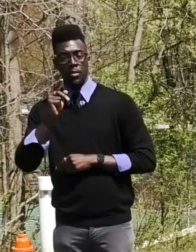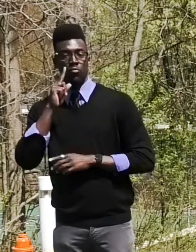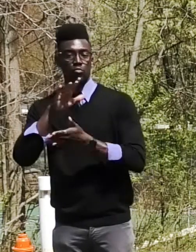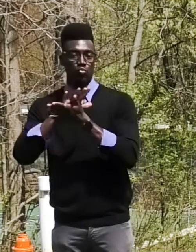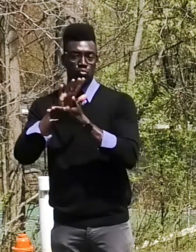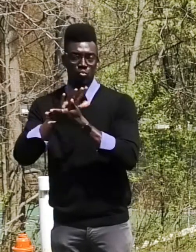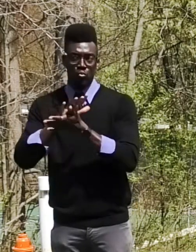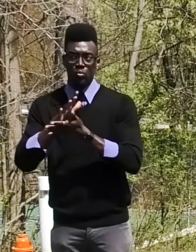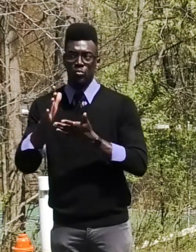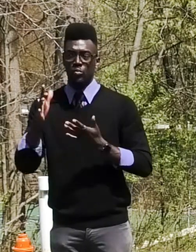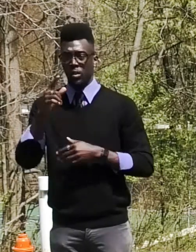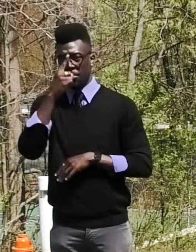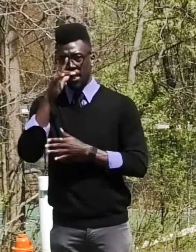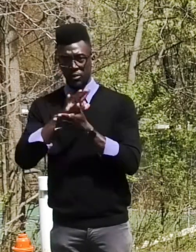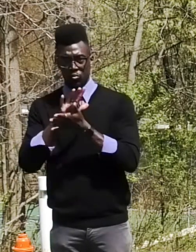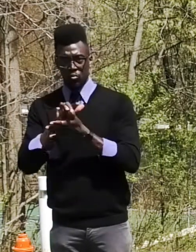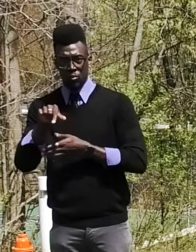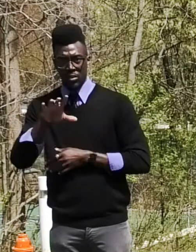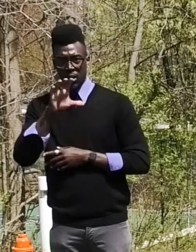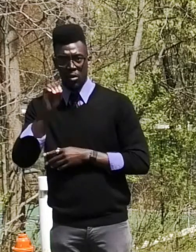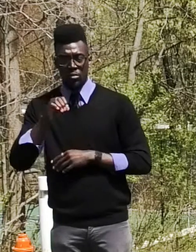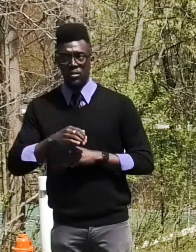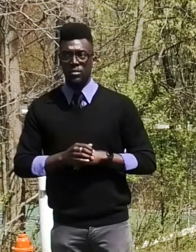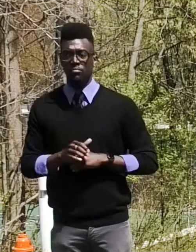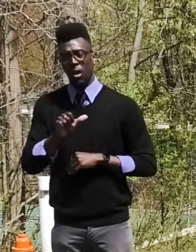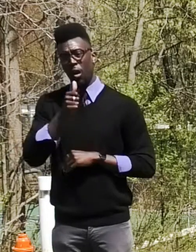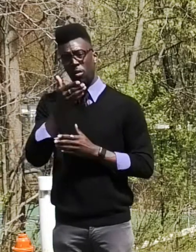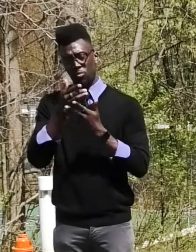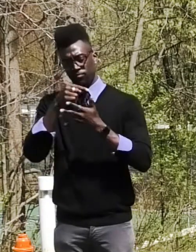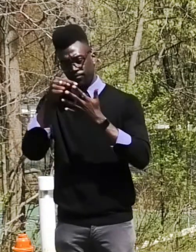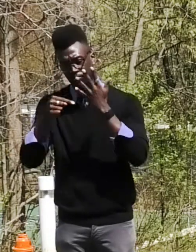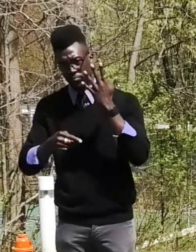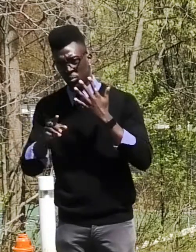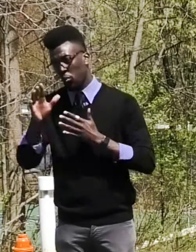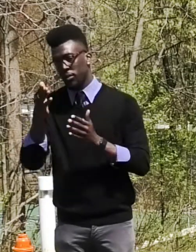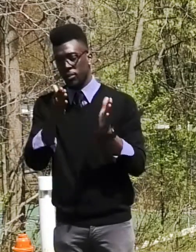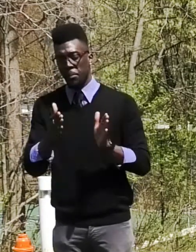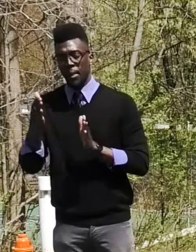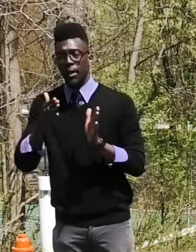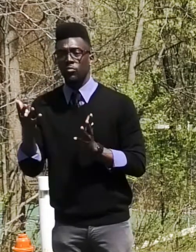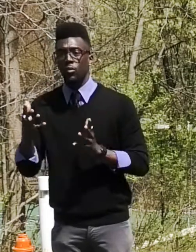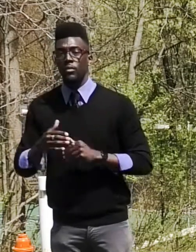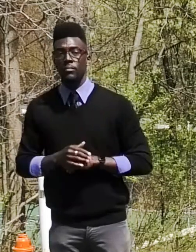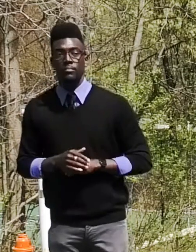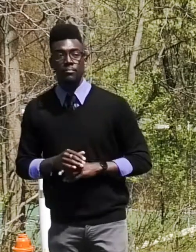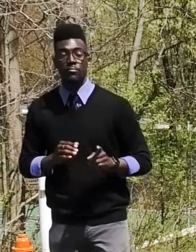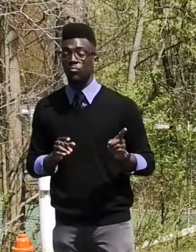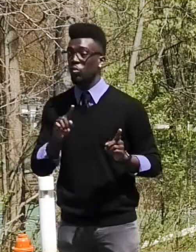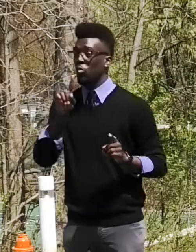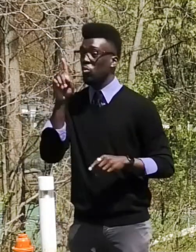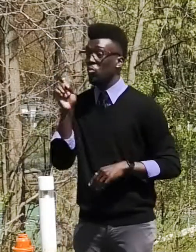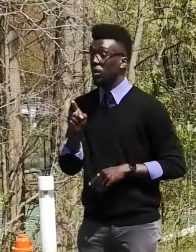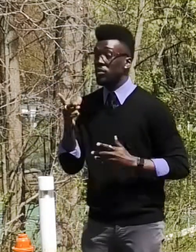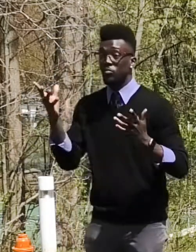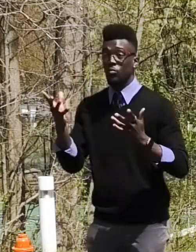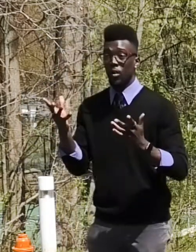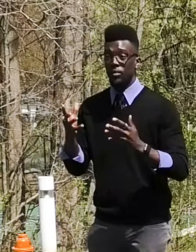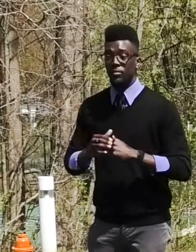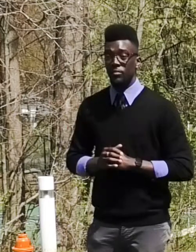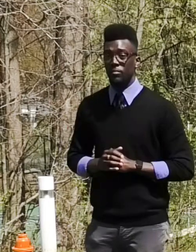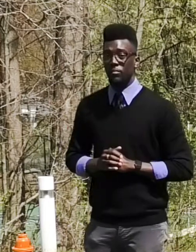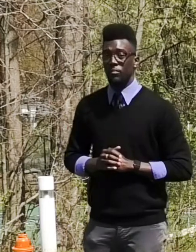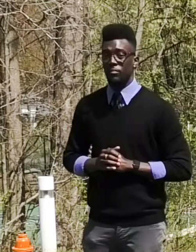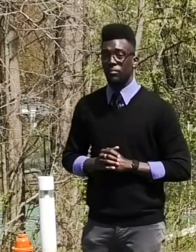one of the black schools in the county, and other stuff like that. What's the plan forward? So the question was, given